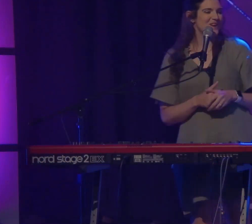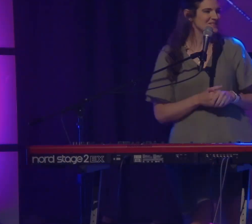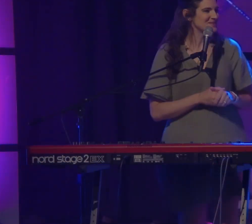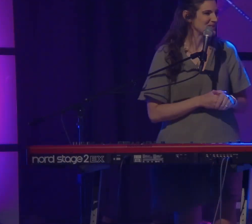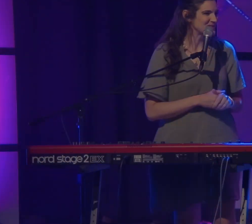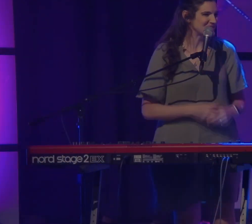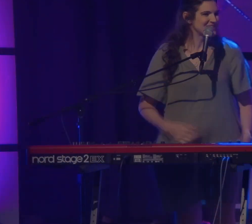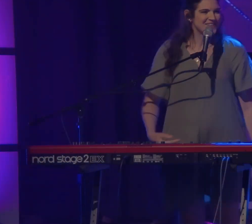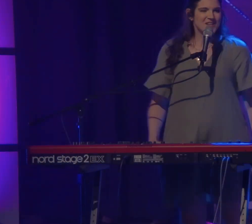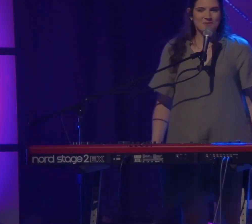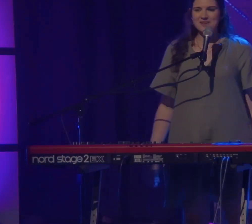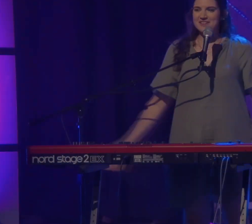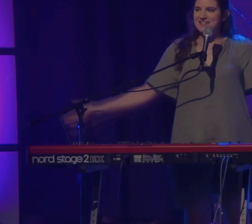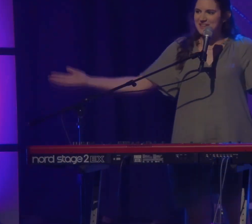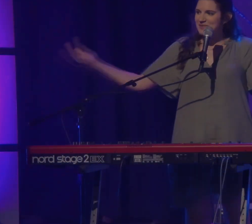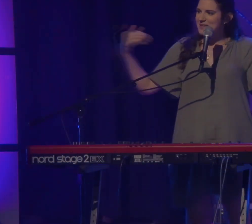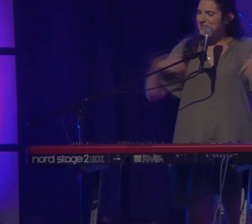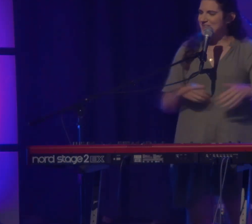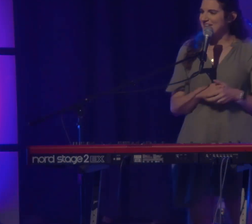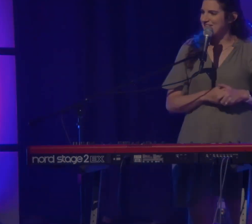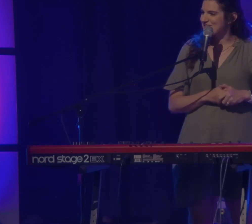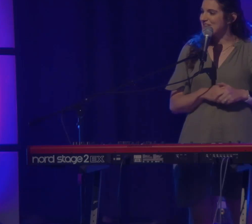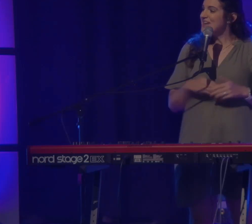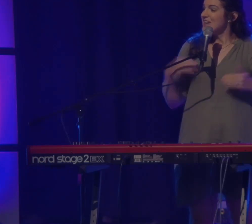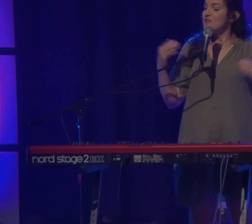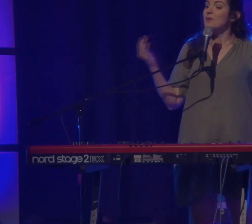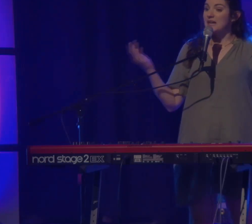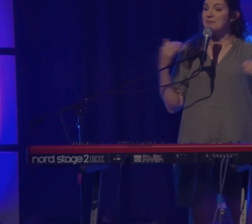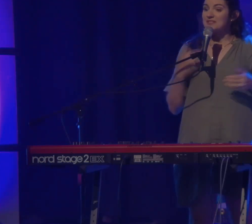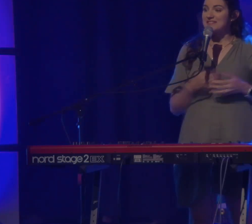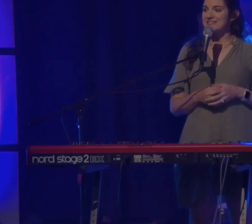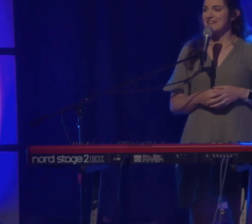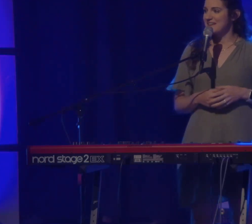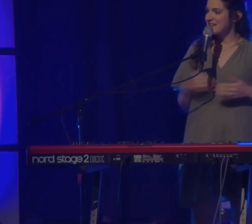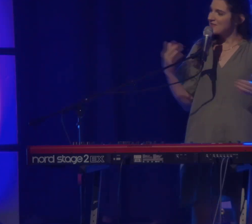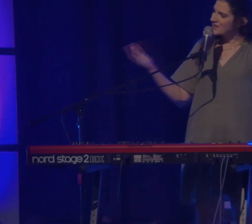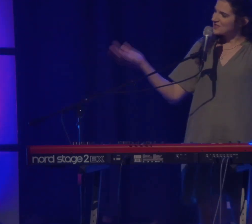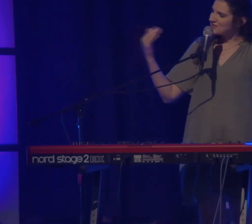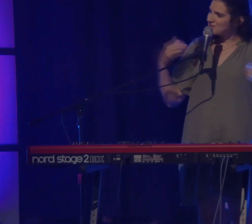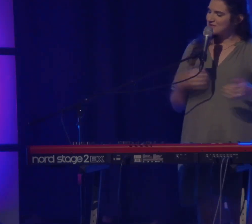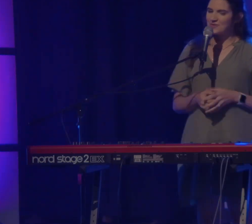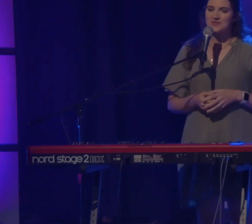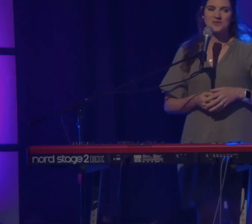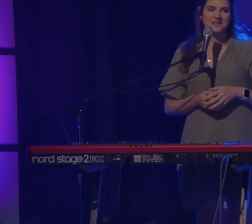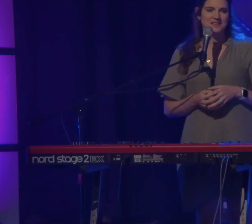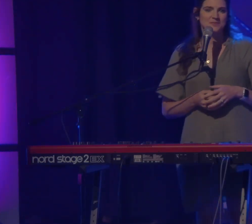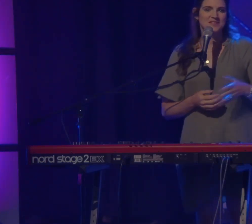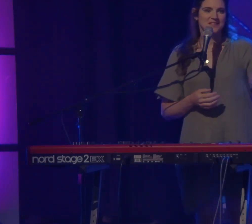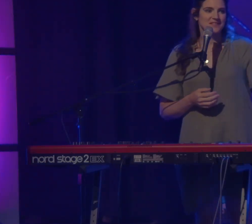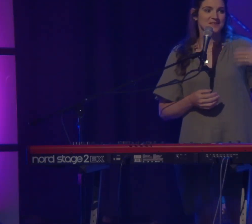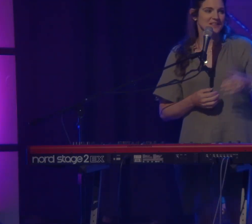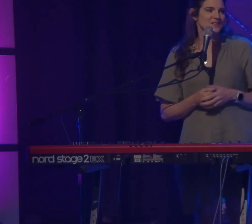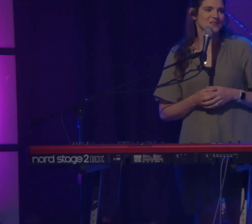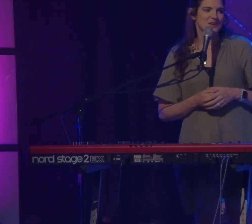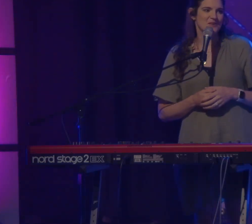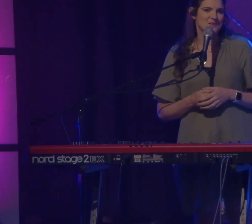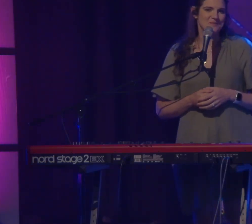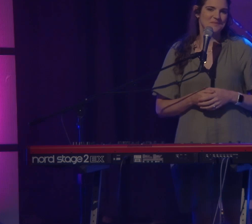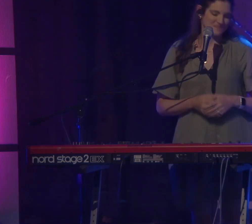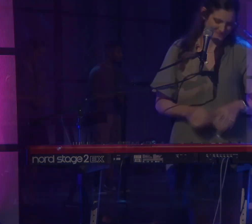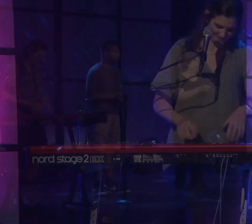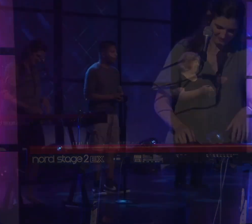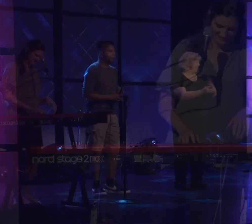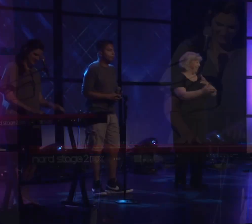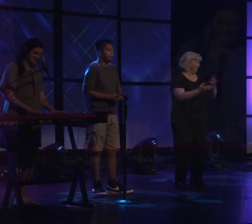Welcome to Crossroads. We are excited to be here together. If you are able to stand, I invite you to do so and join us as we sing this next song together.